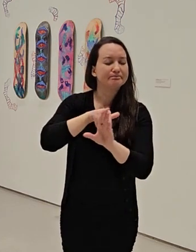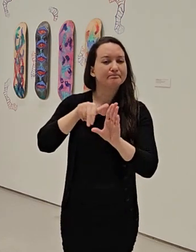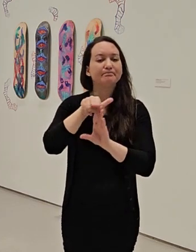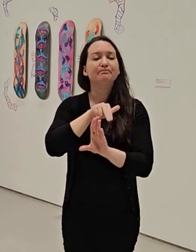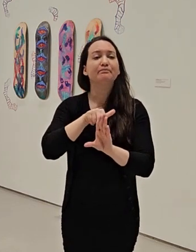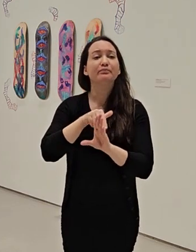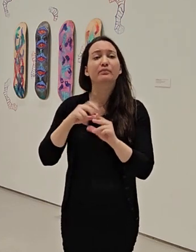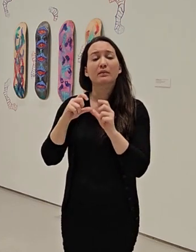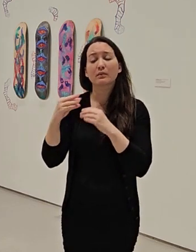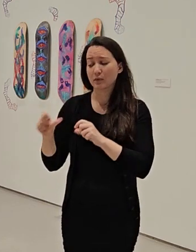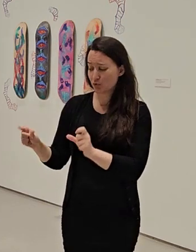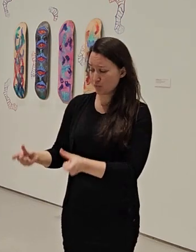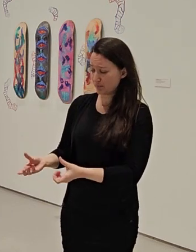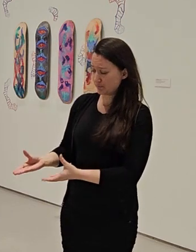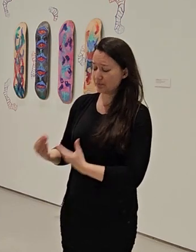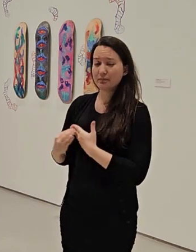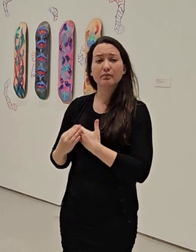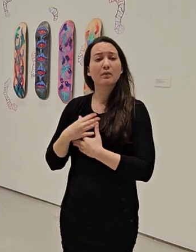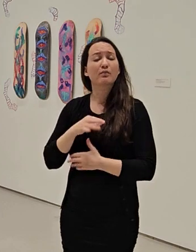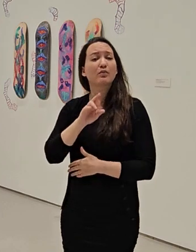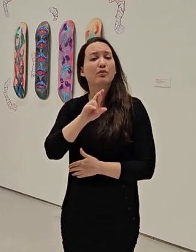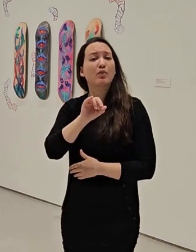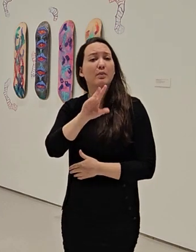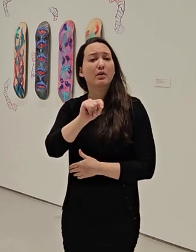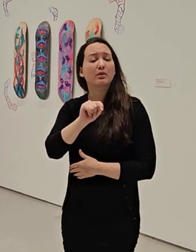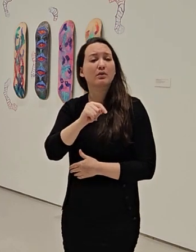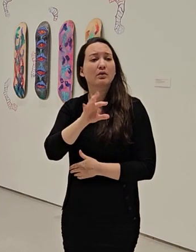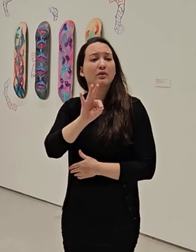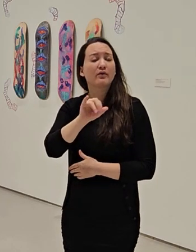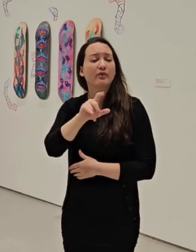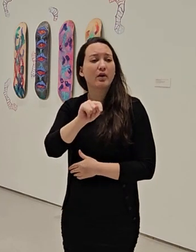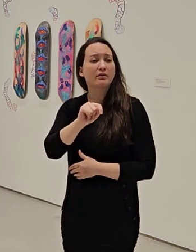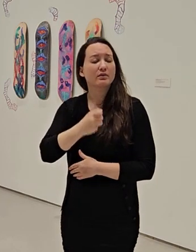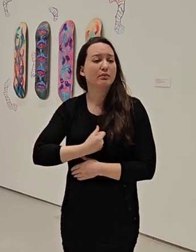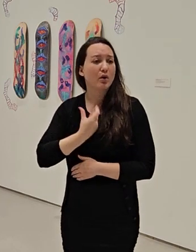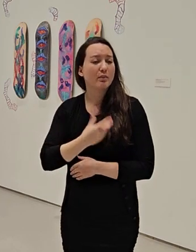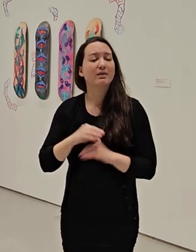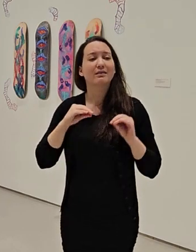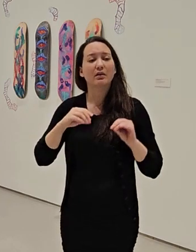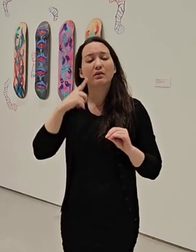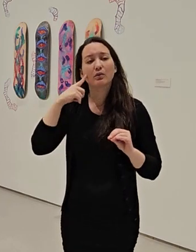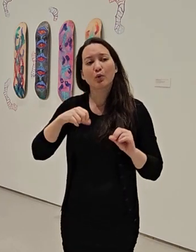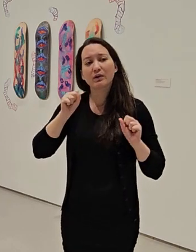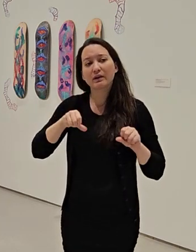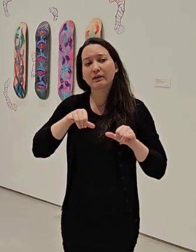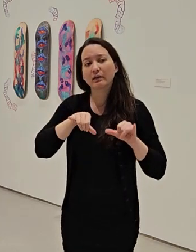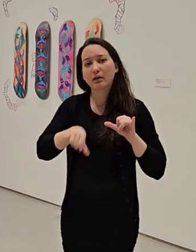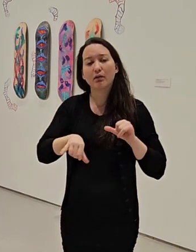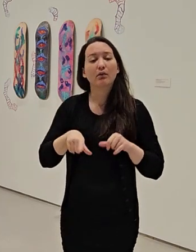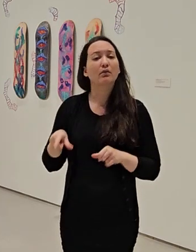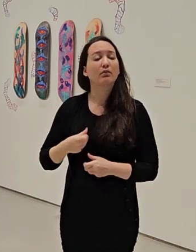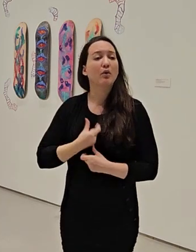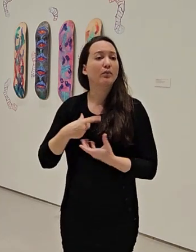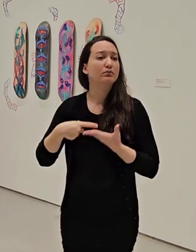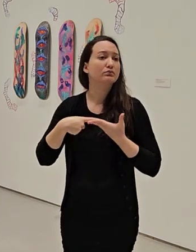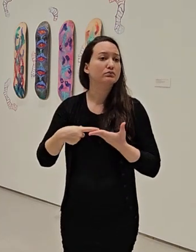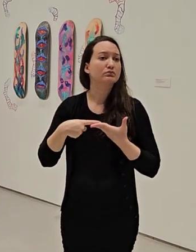Robert Frost's poem, Nothing Gold Can Stay. This poem talks about leaves changing color and the continuous passing of